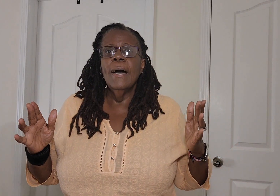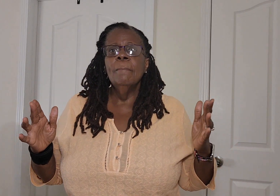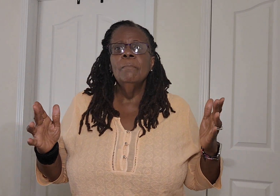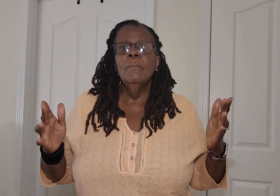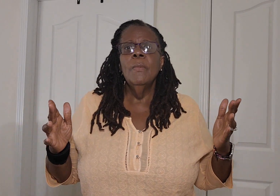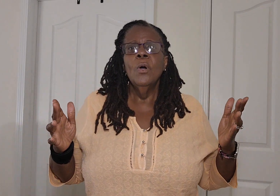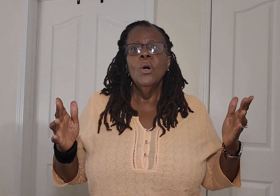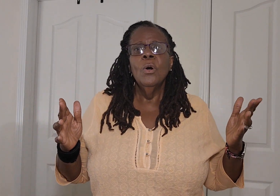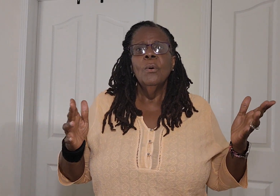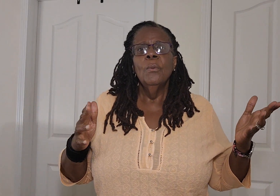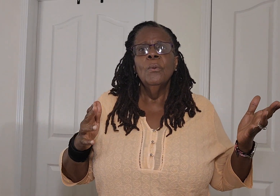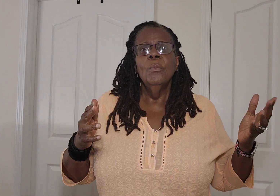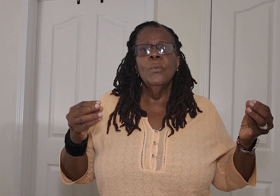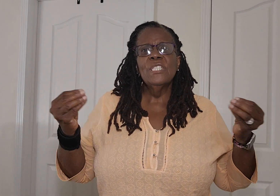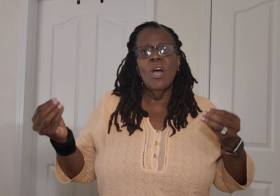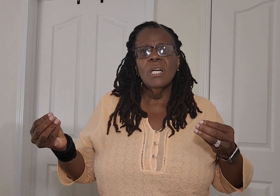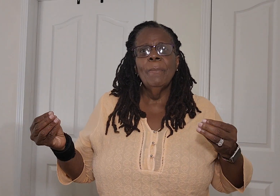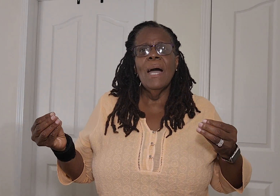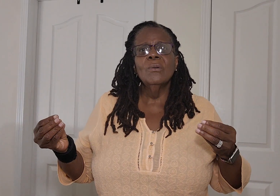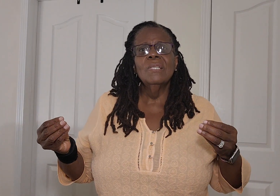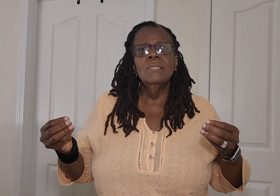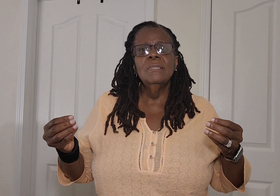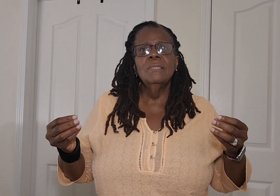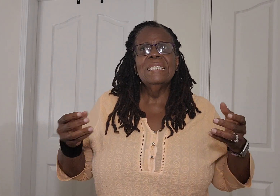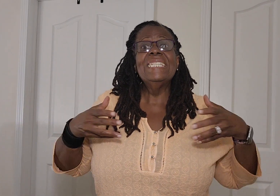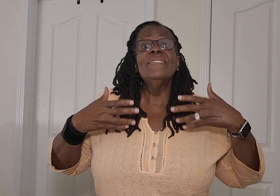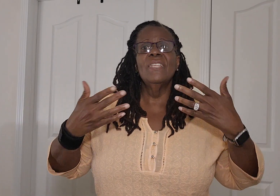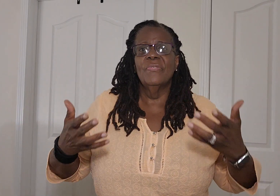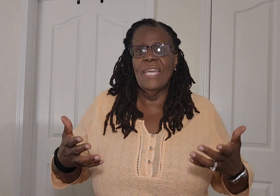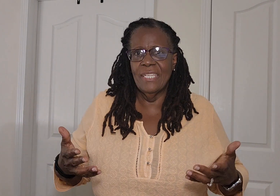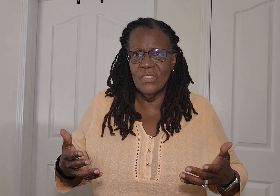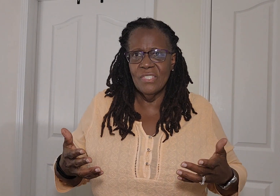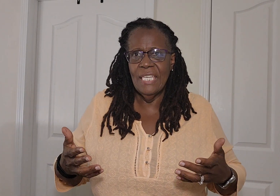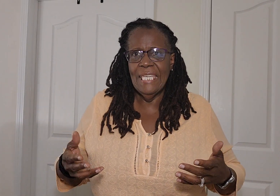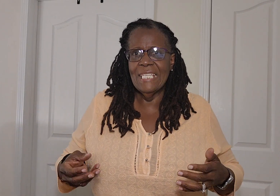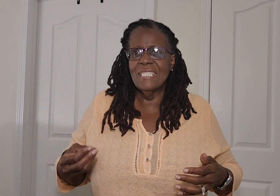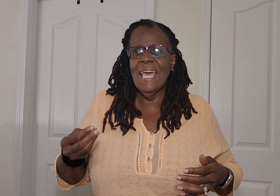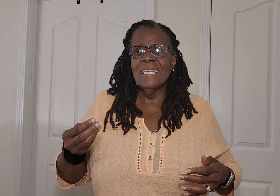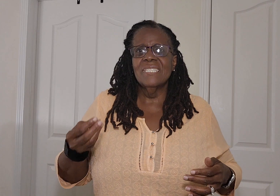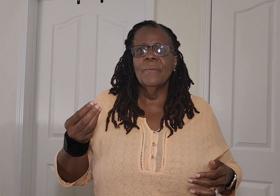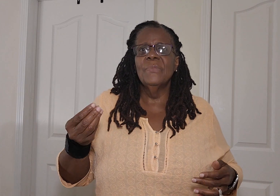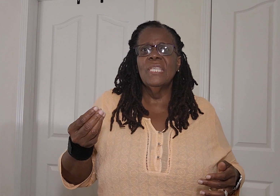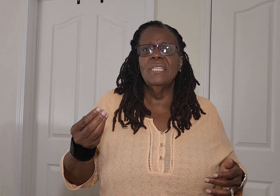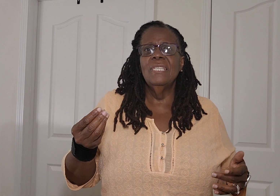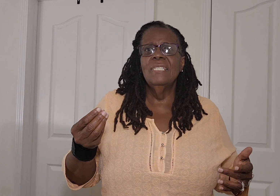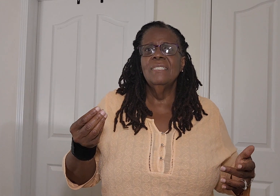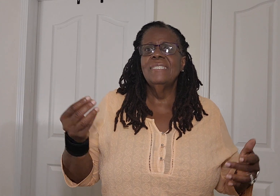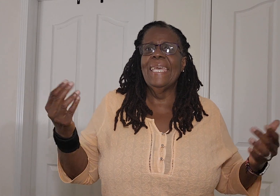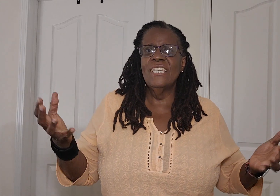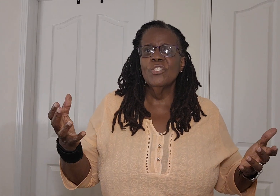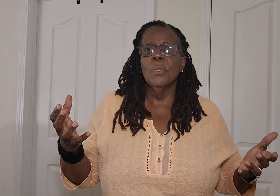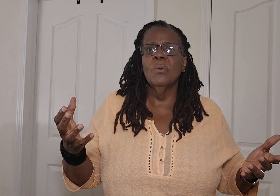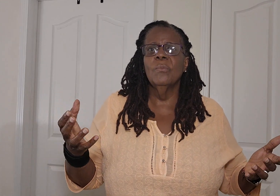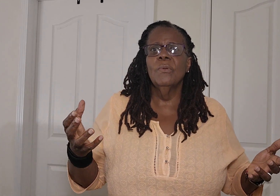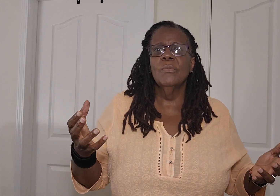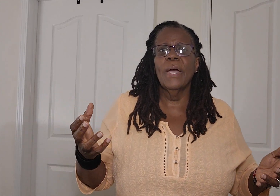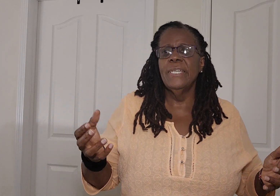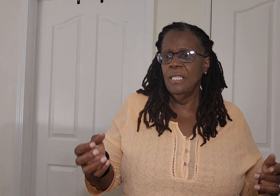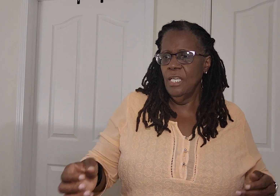um, when we talk about giving thanks, it's not something tangible, right?